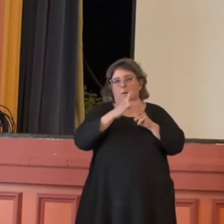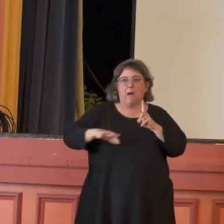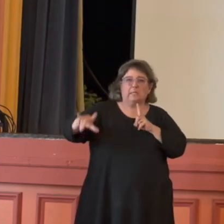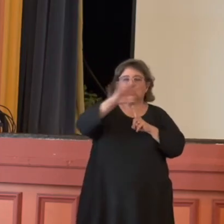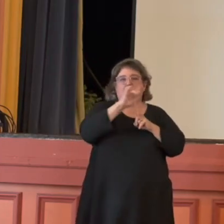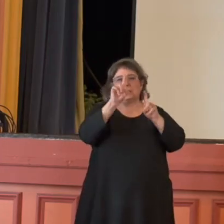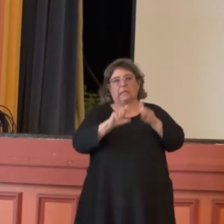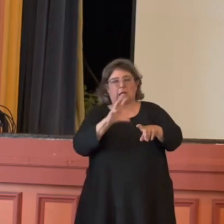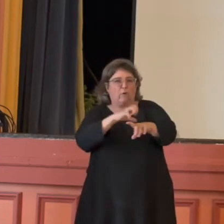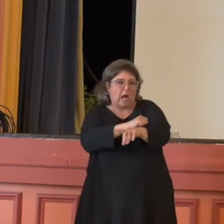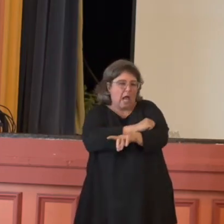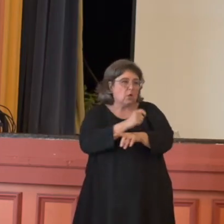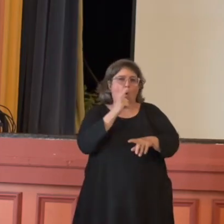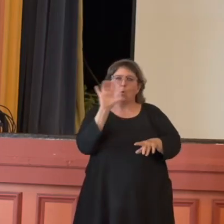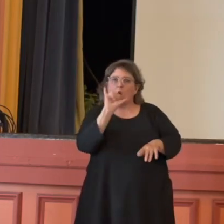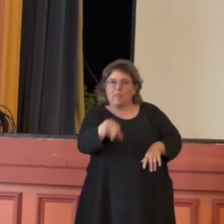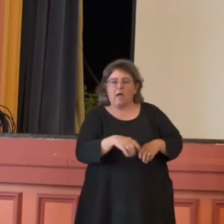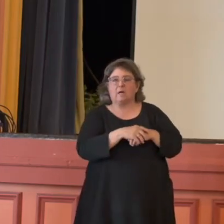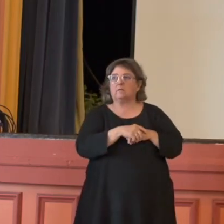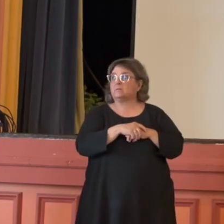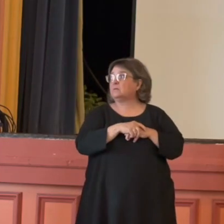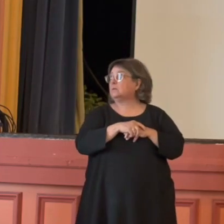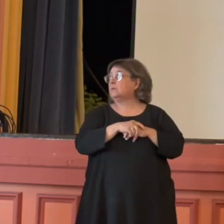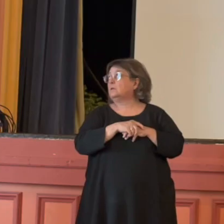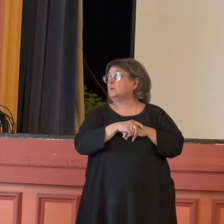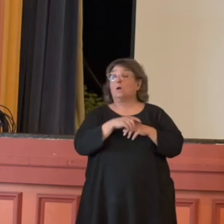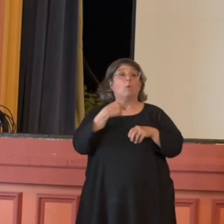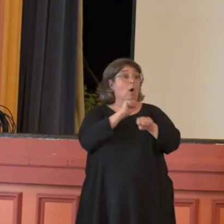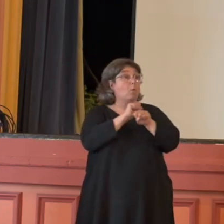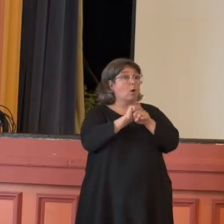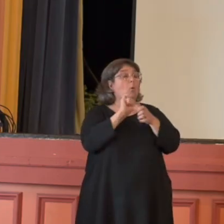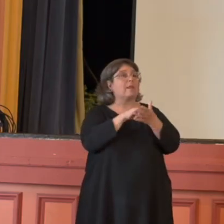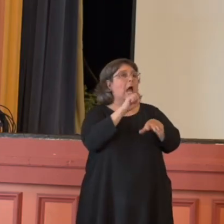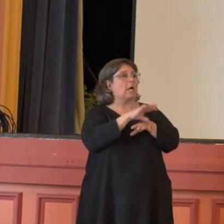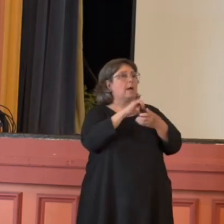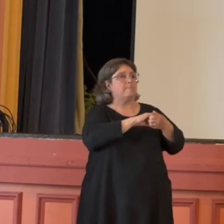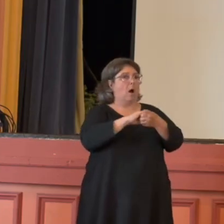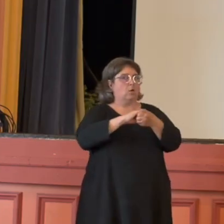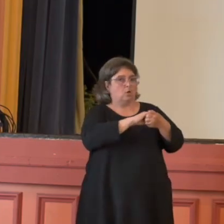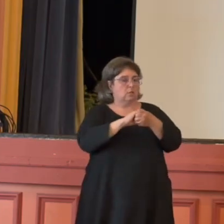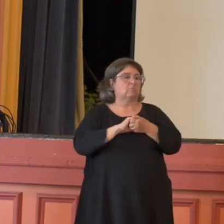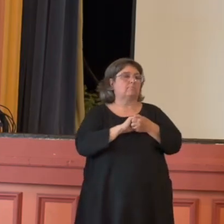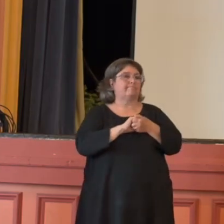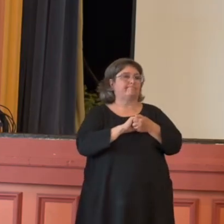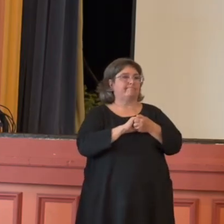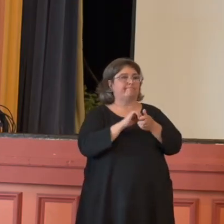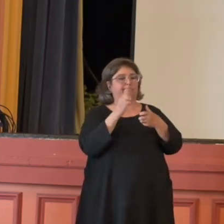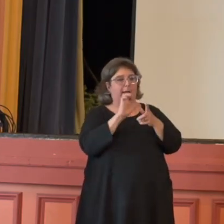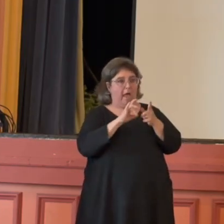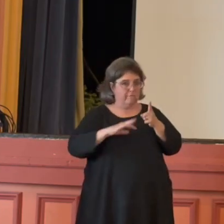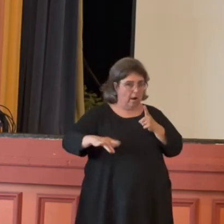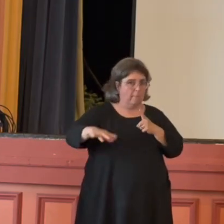answers? Who does what? So we work with our consulting partners to conduct the